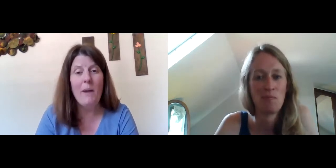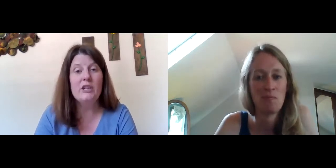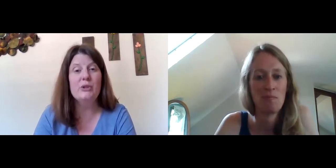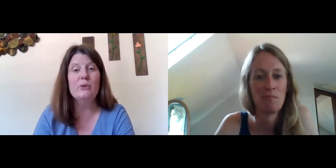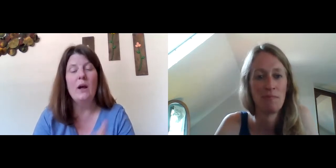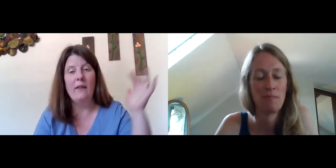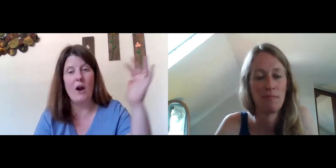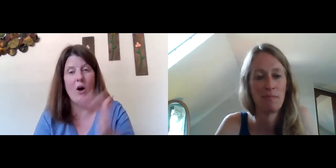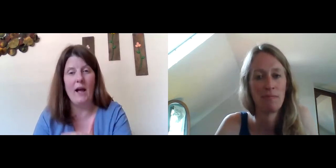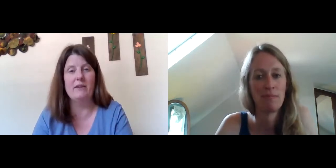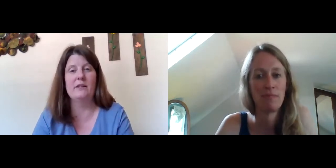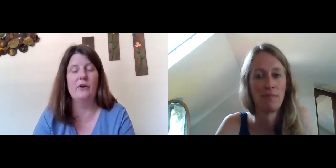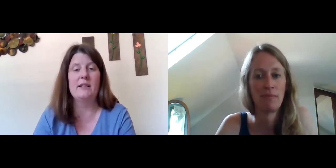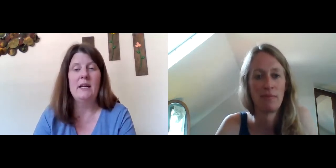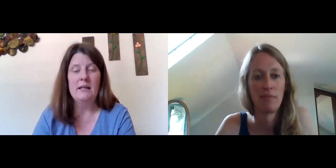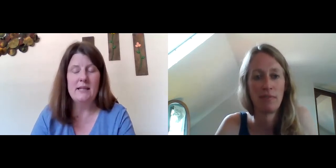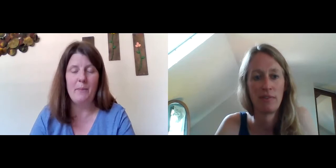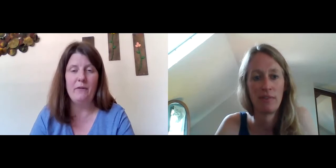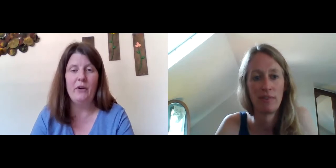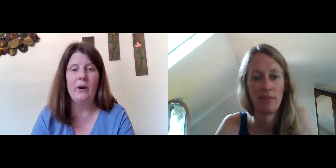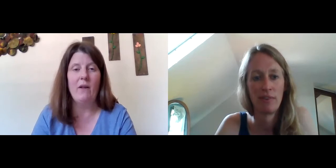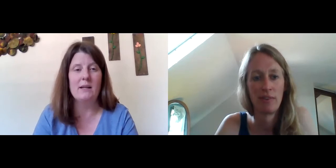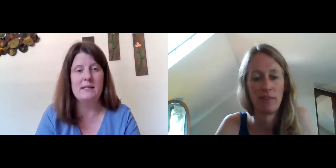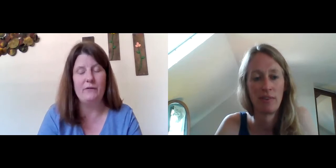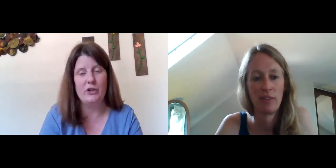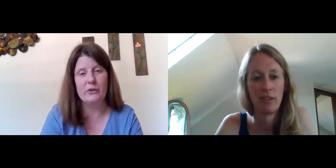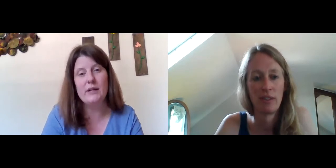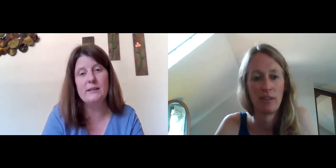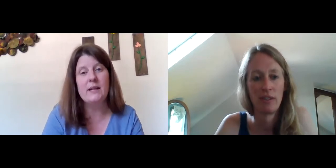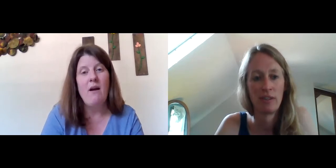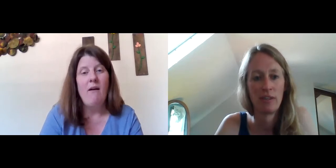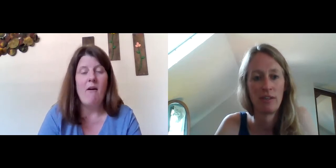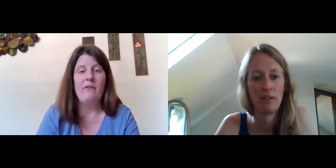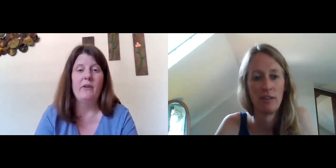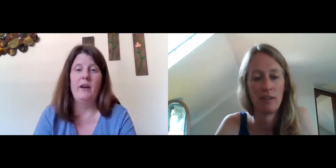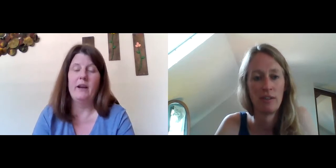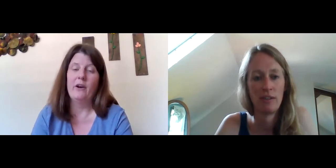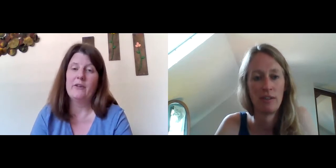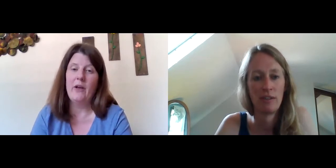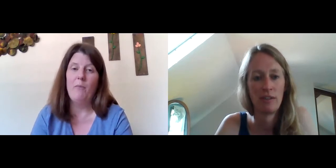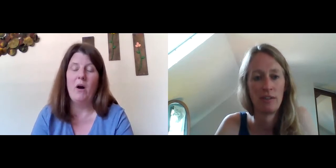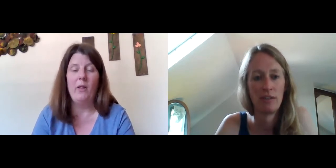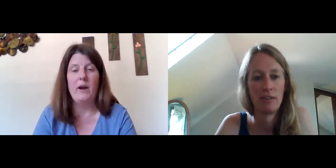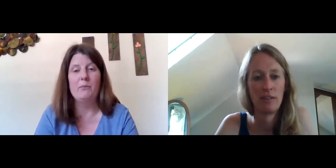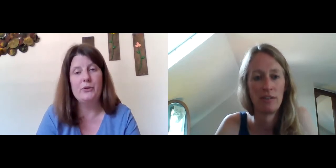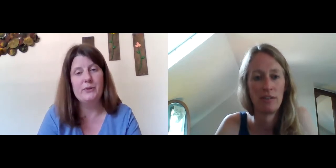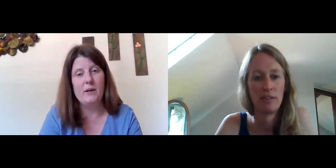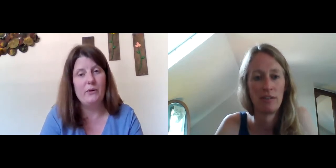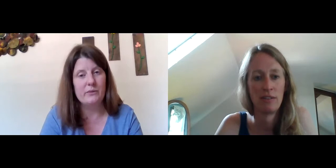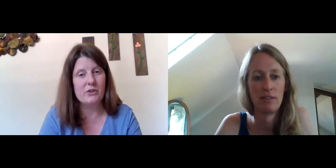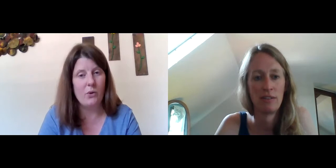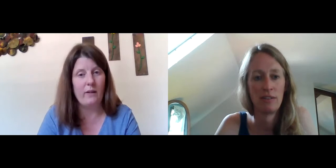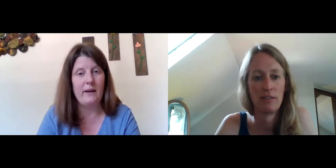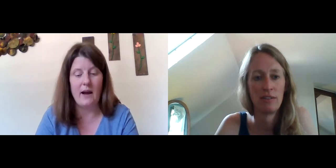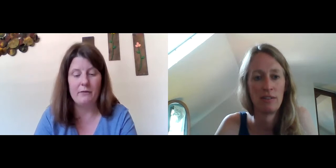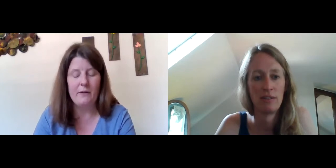Now, mind you, they all have a different type of hearing loss and different degrees. Hard of hearing can hear some, all the way up to someone